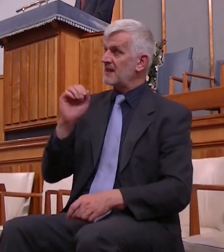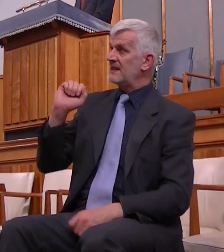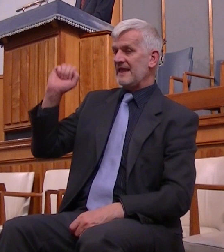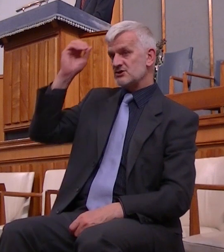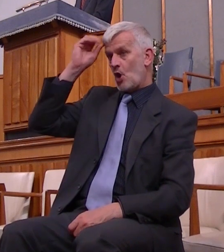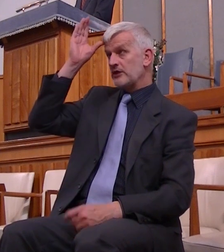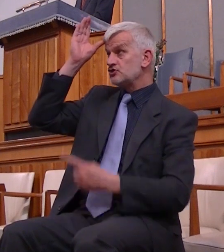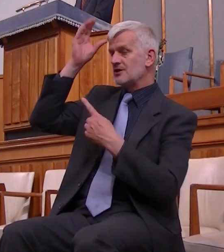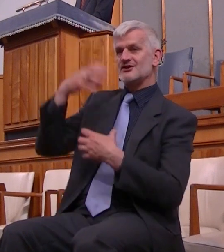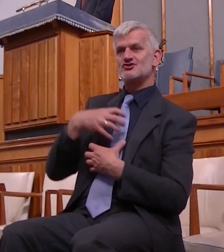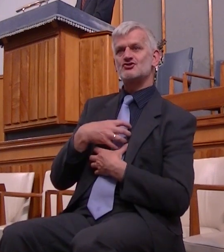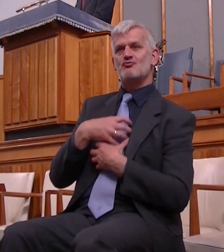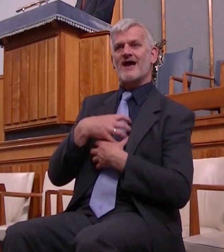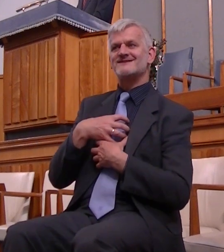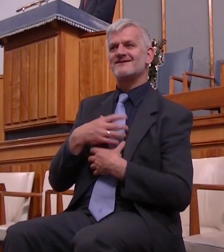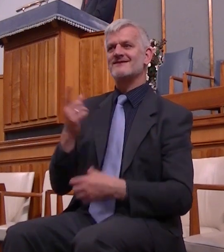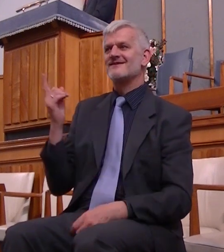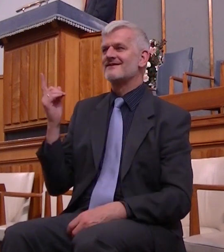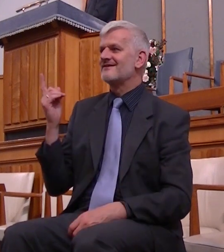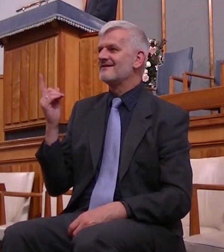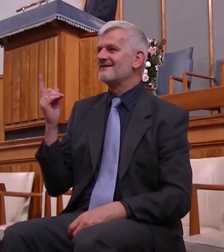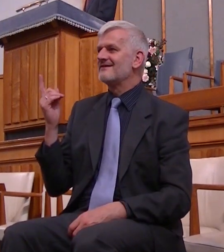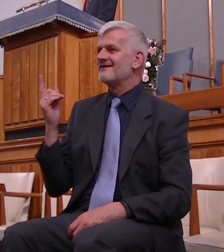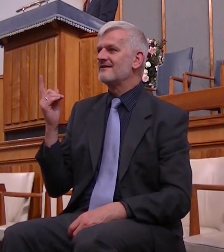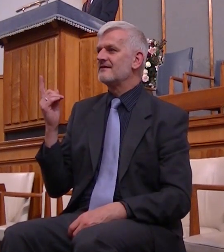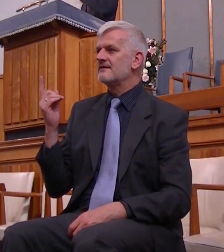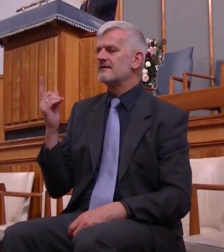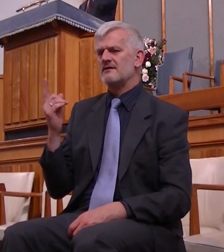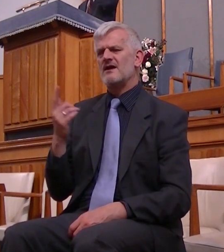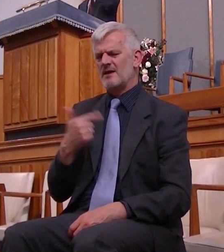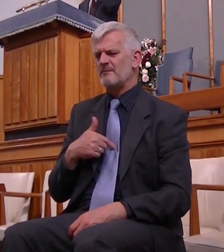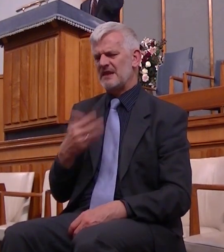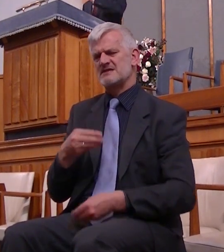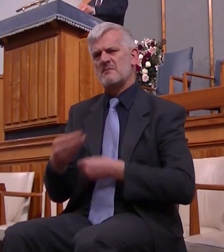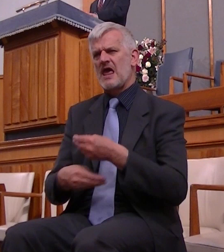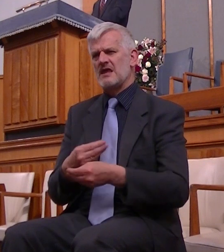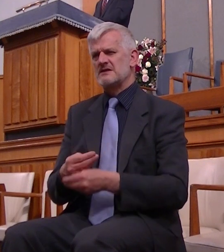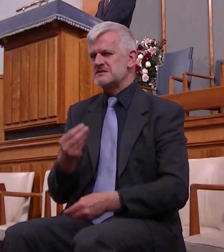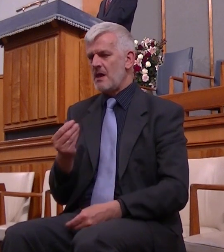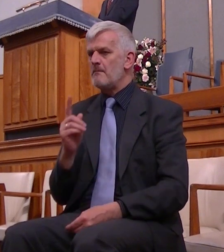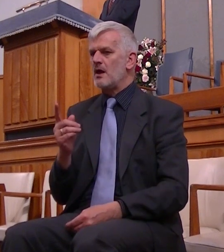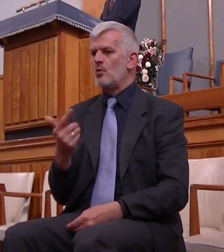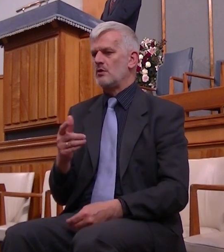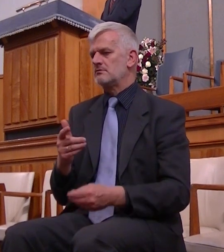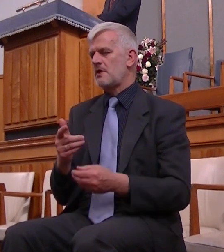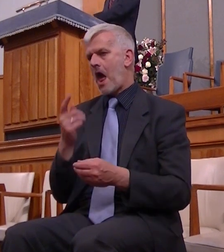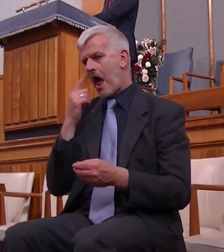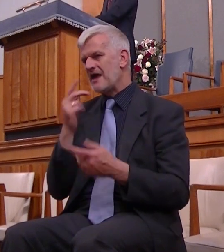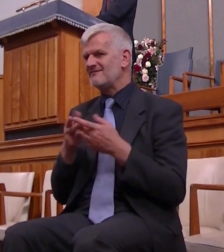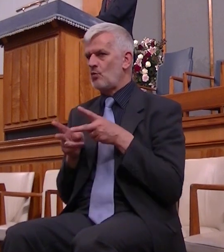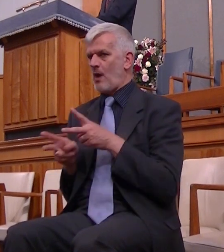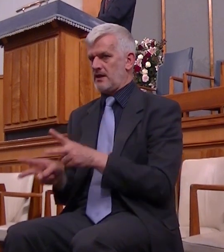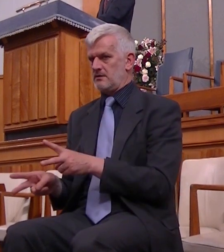The knowledge of God is a surprising knowledge. I've already said this in a way. I'd like to say it in another form. It's